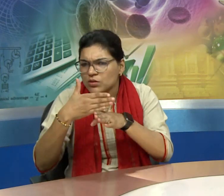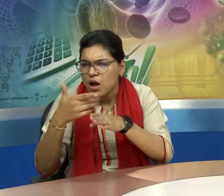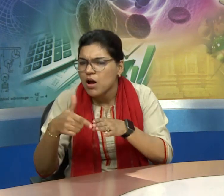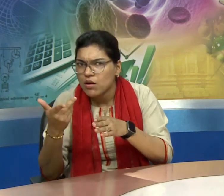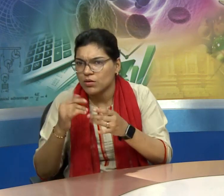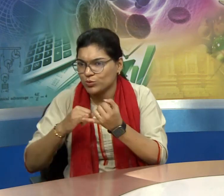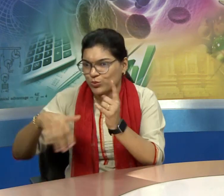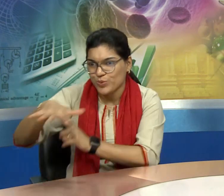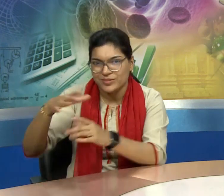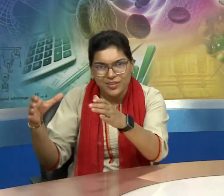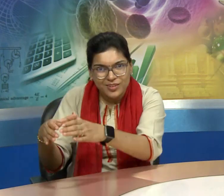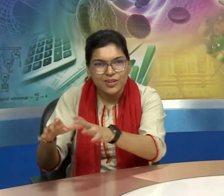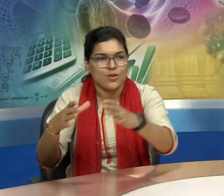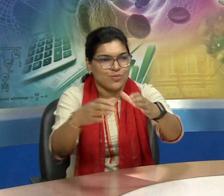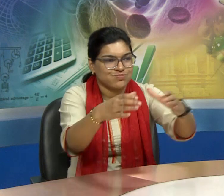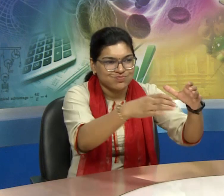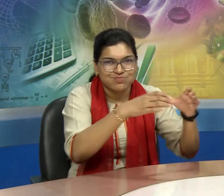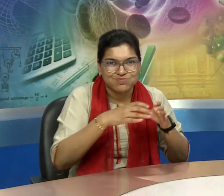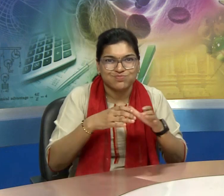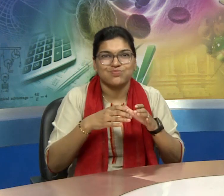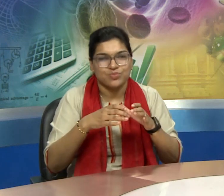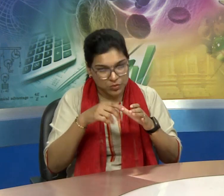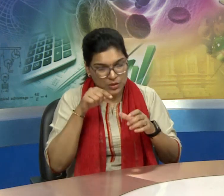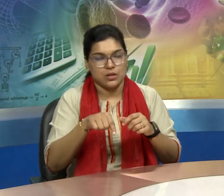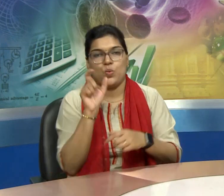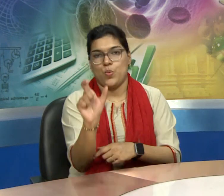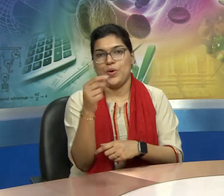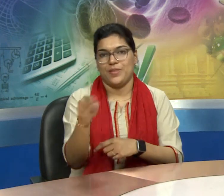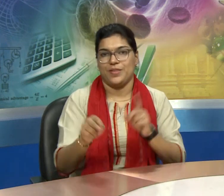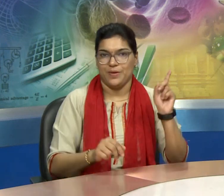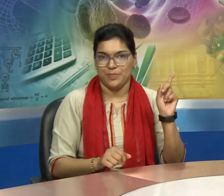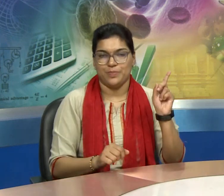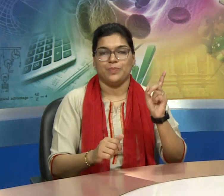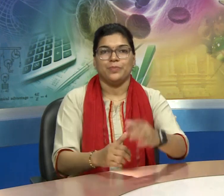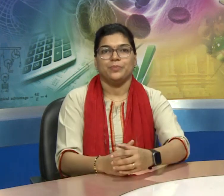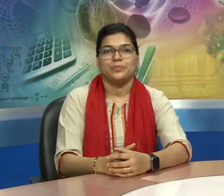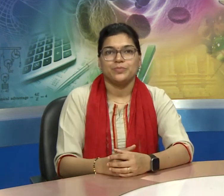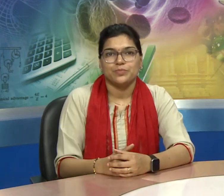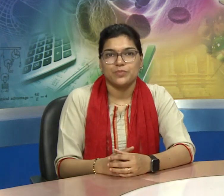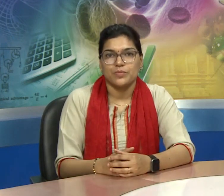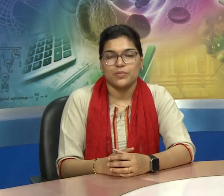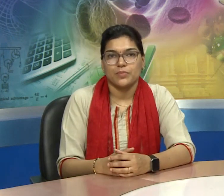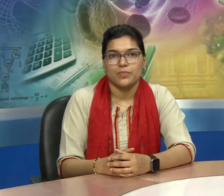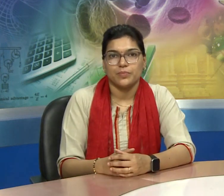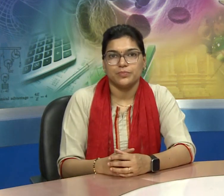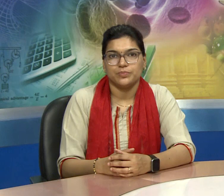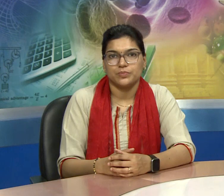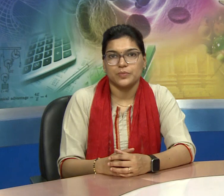When we all meet at one place together for different kinds of discussion or communication, that is known as